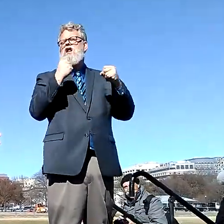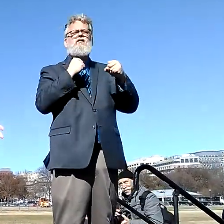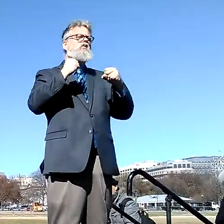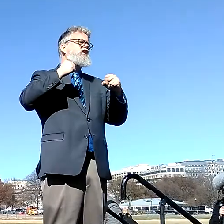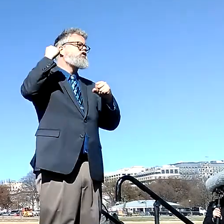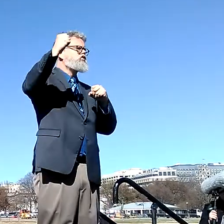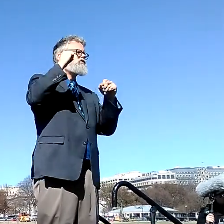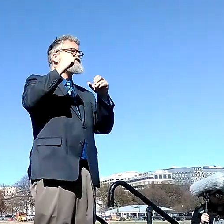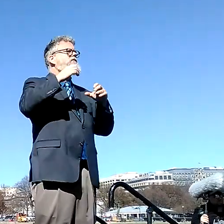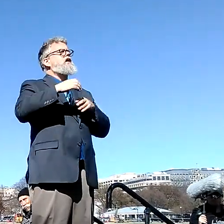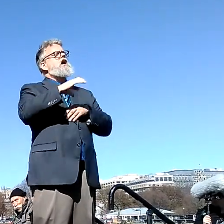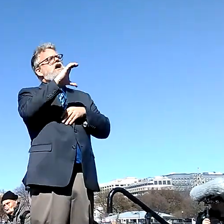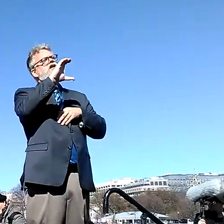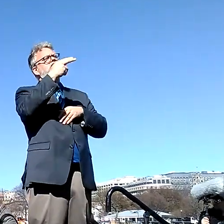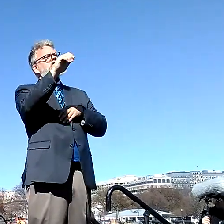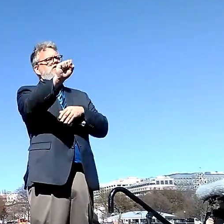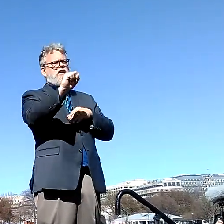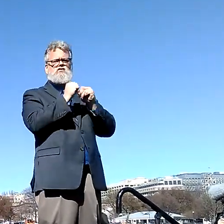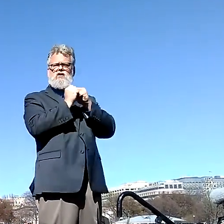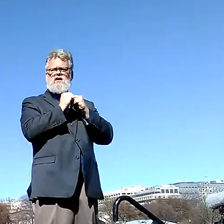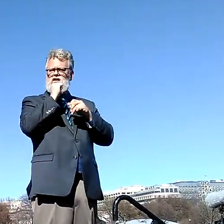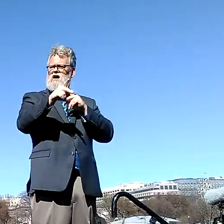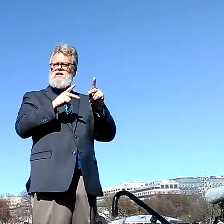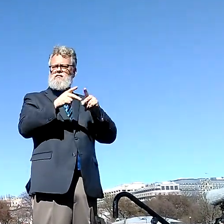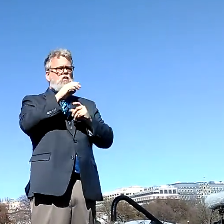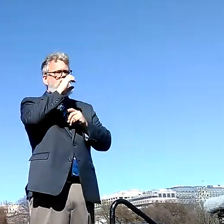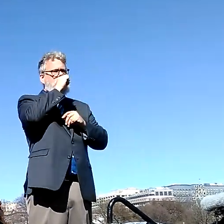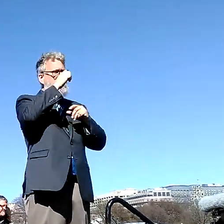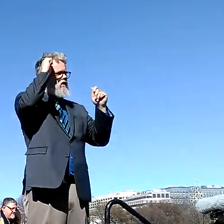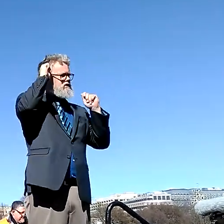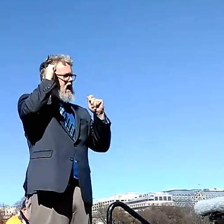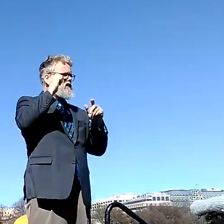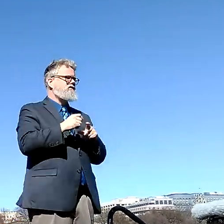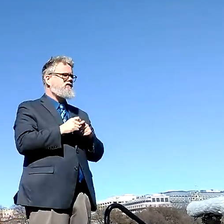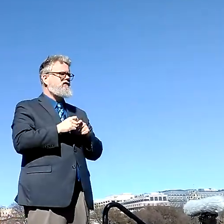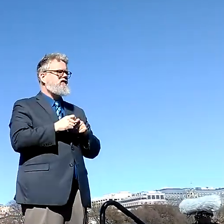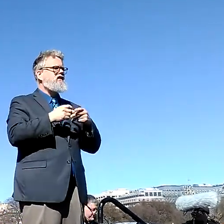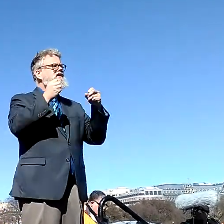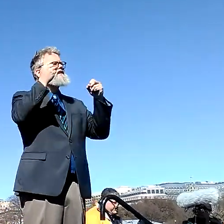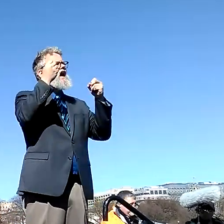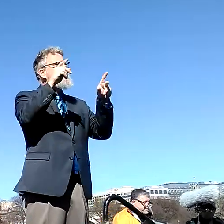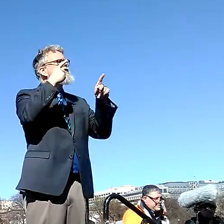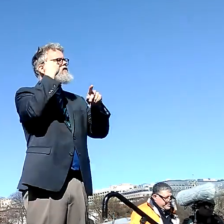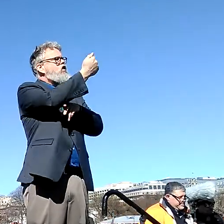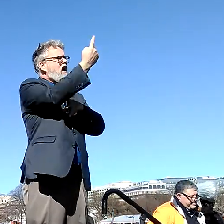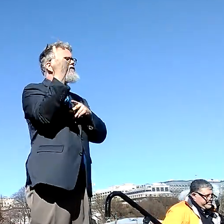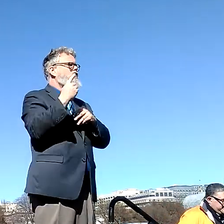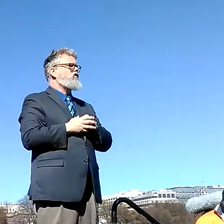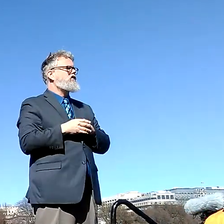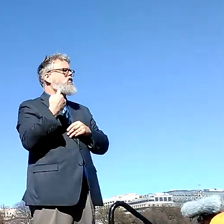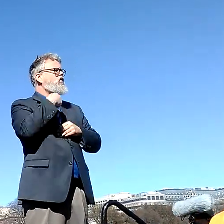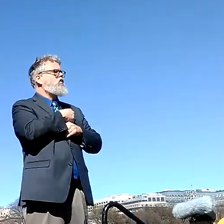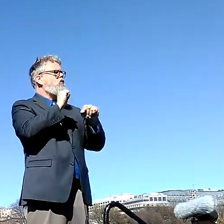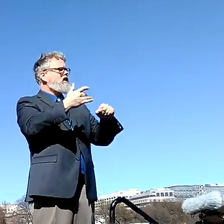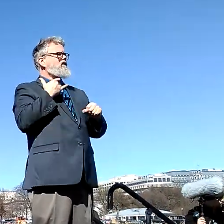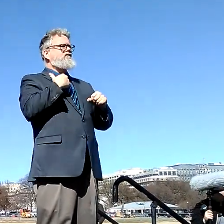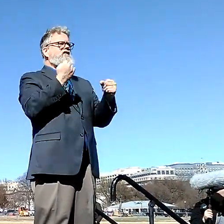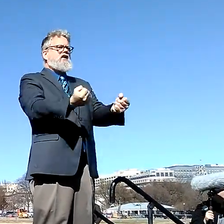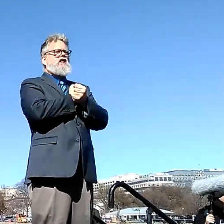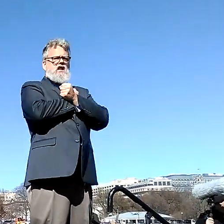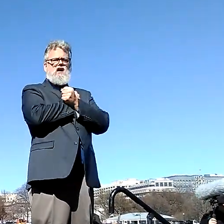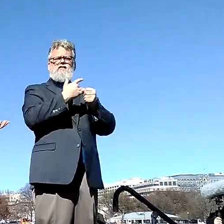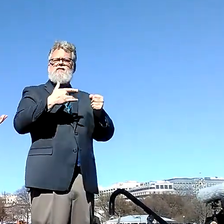chants together. And this is not just people with orange hats. This is our chance for everyone so that we can feel the love